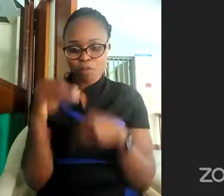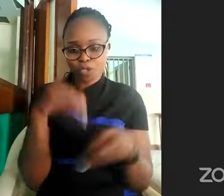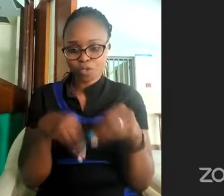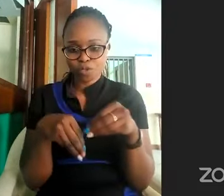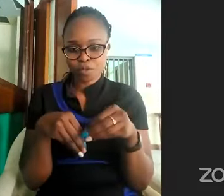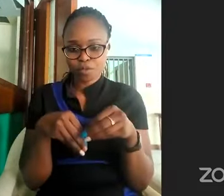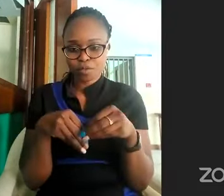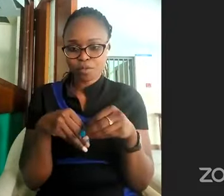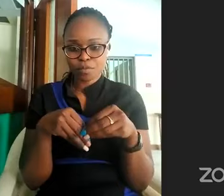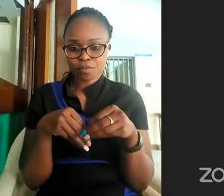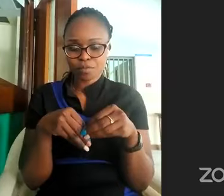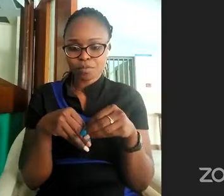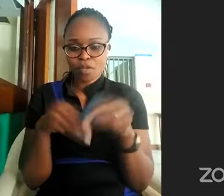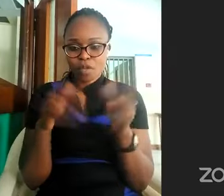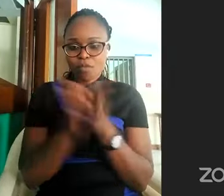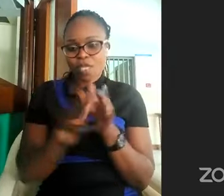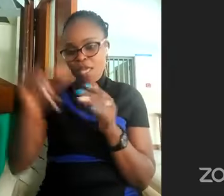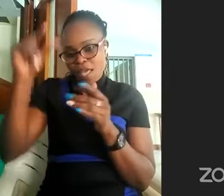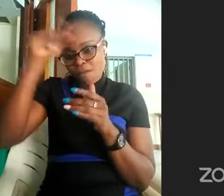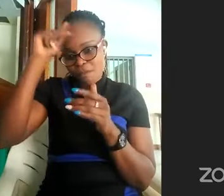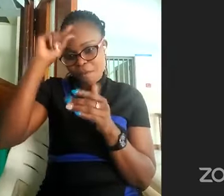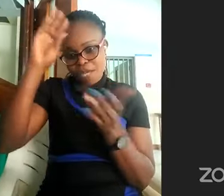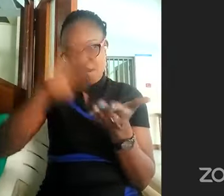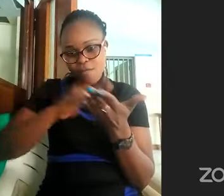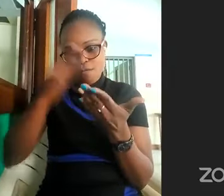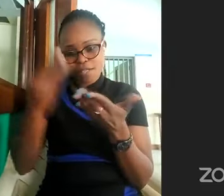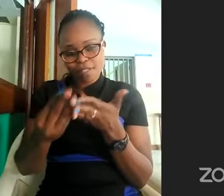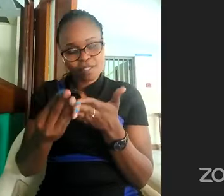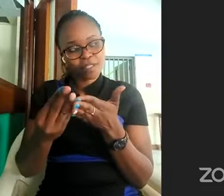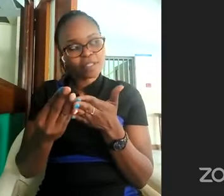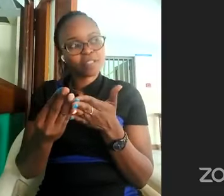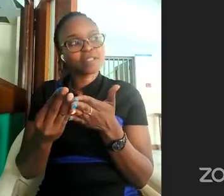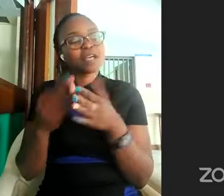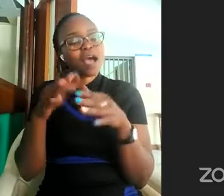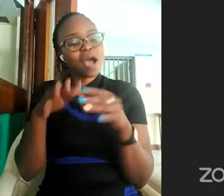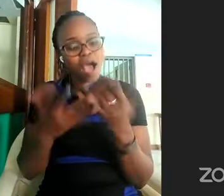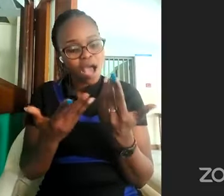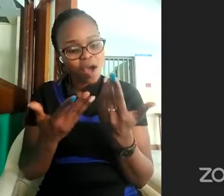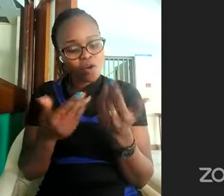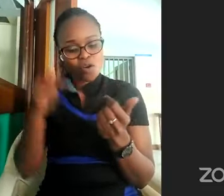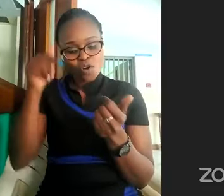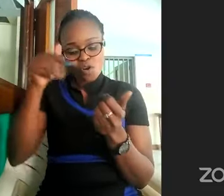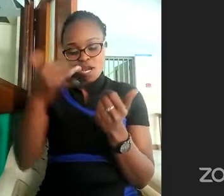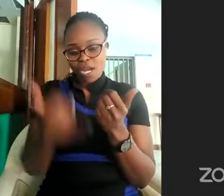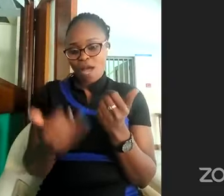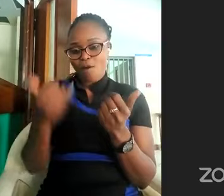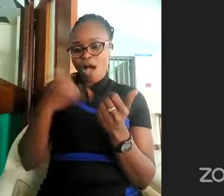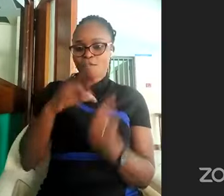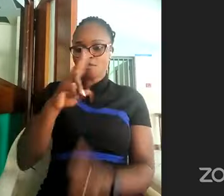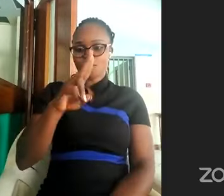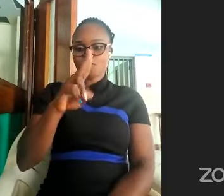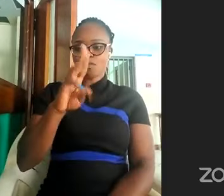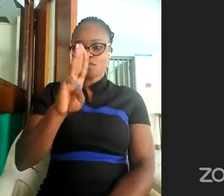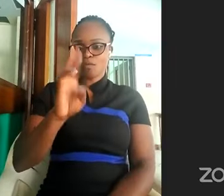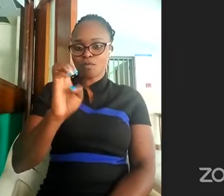government funds. Unapata sasa kama saizi kuna hii Uwezo Fund inaenda around, unaambiwa mjaze,